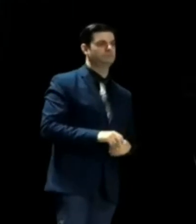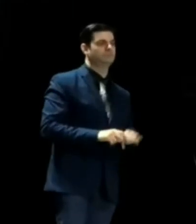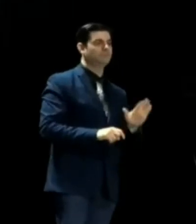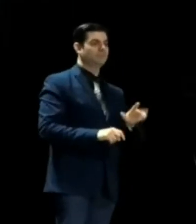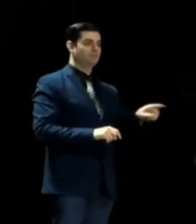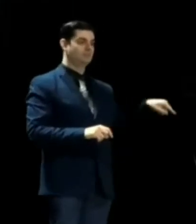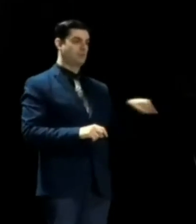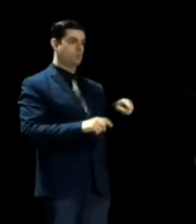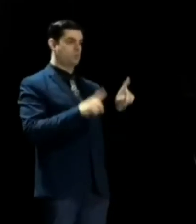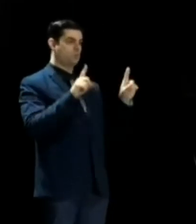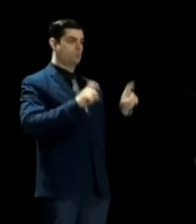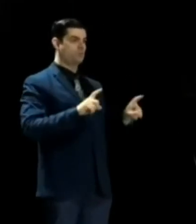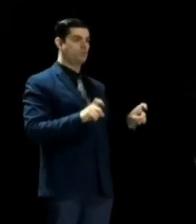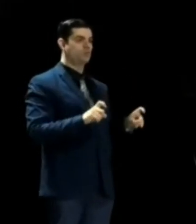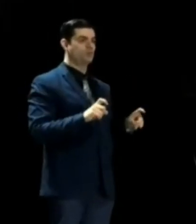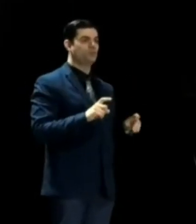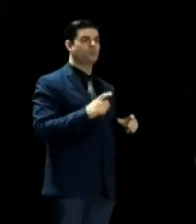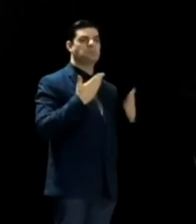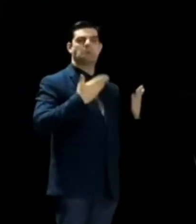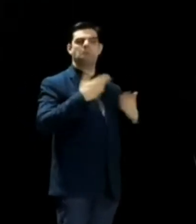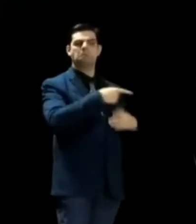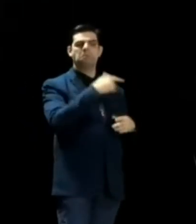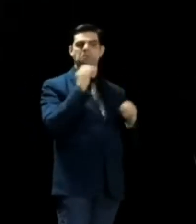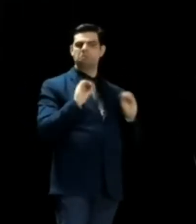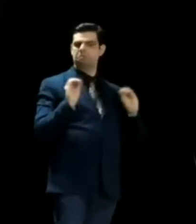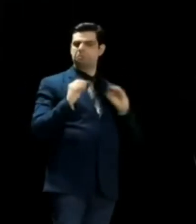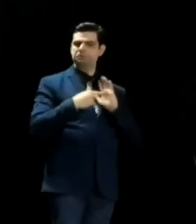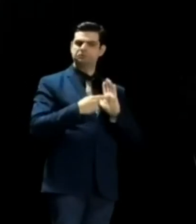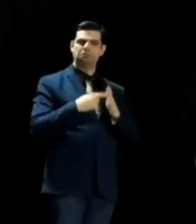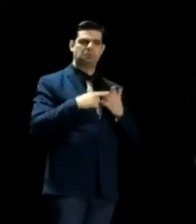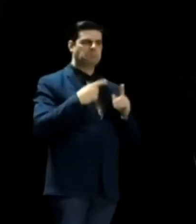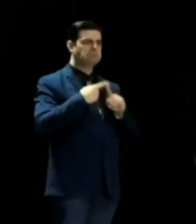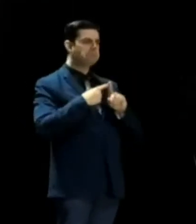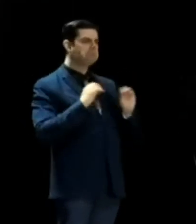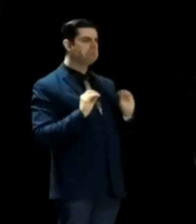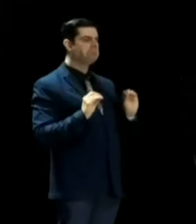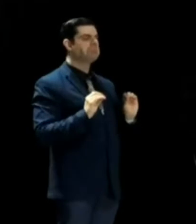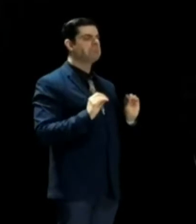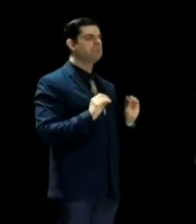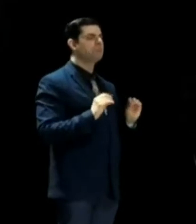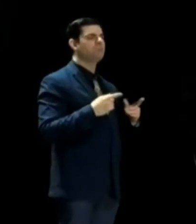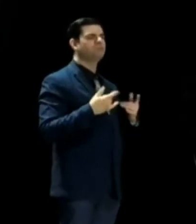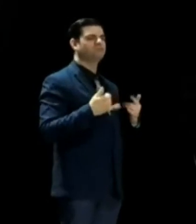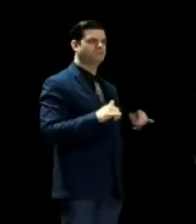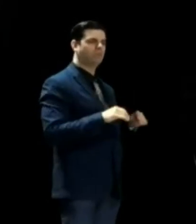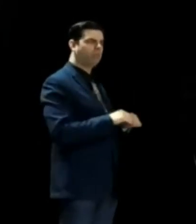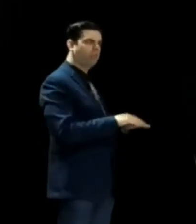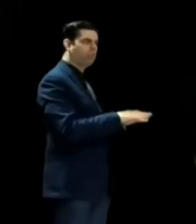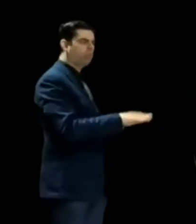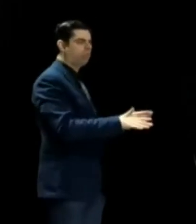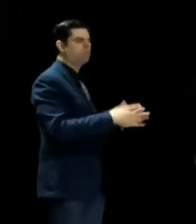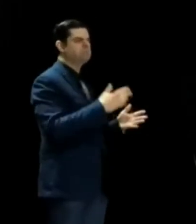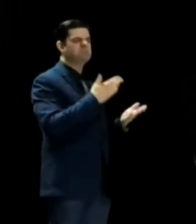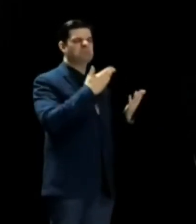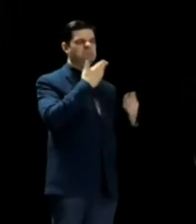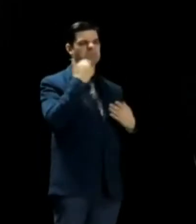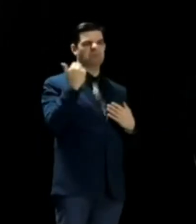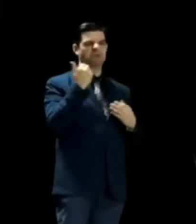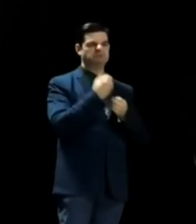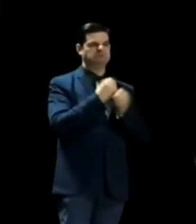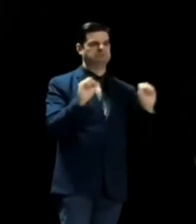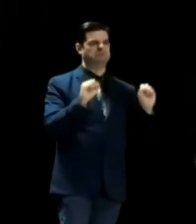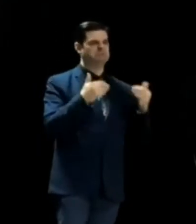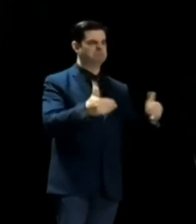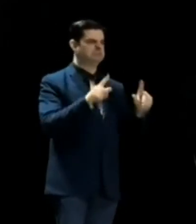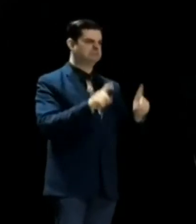asymptomatic with this. They may go into a very dense population, and then that may spread. And so we want to be on the front edge of